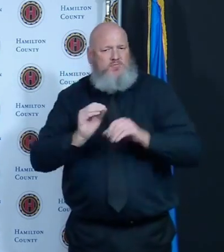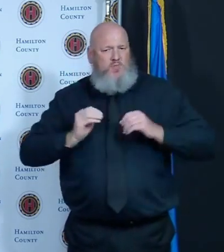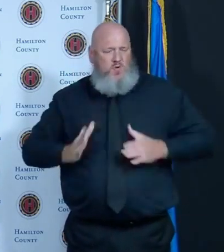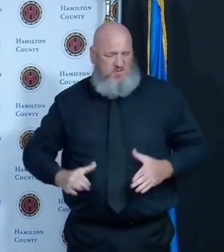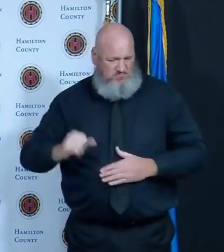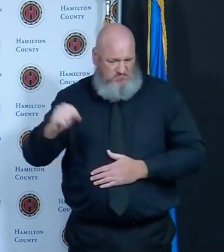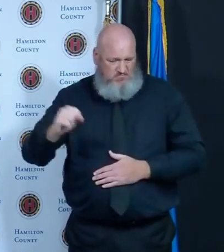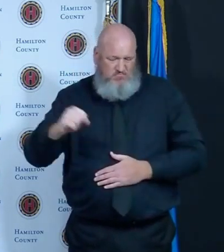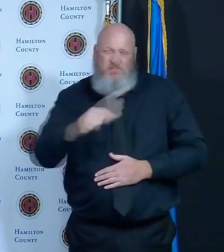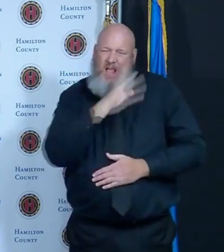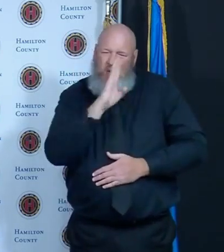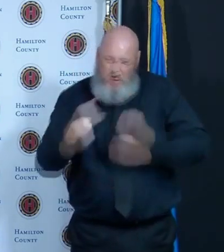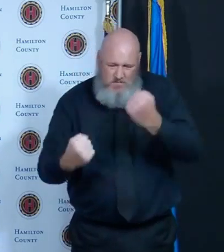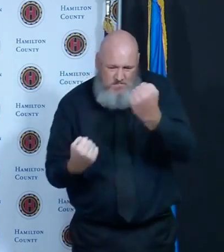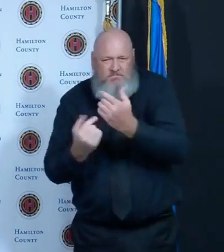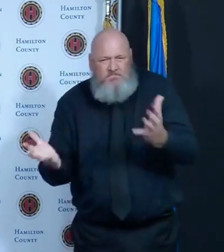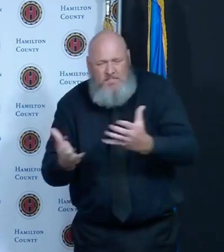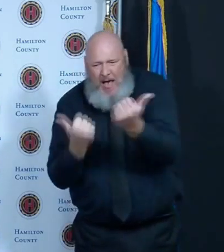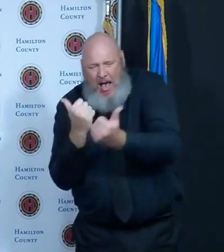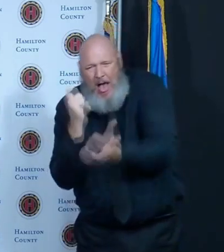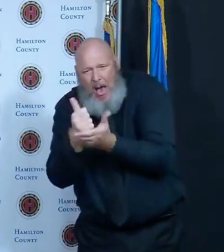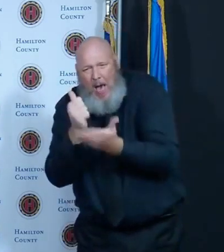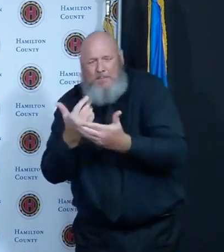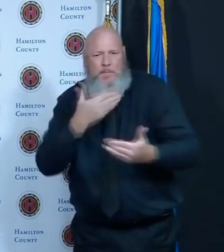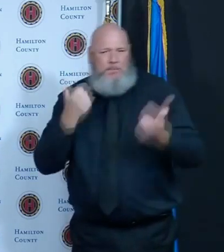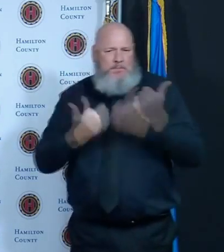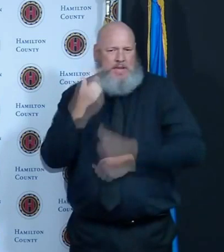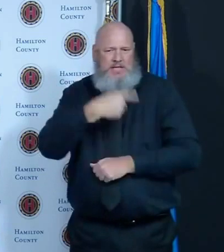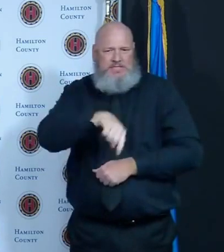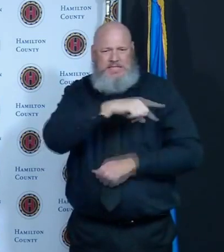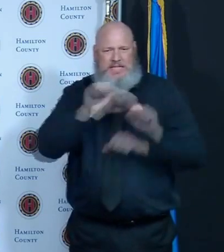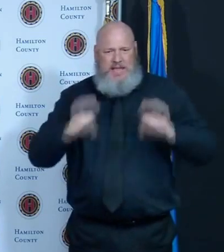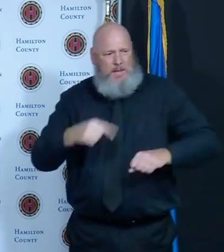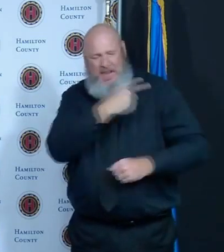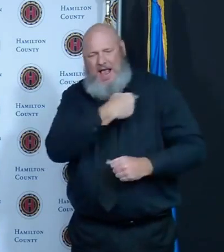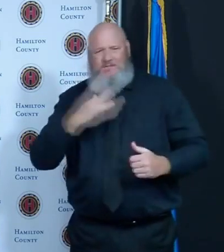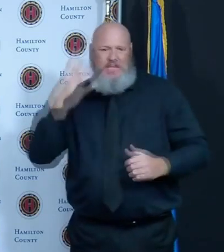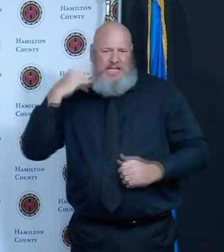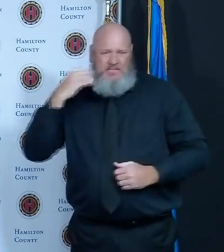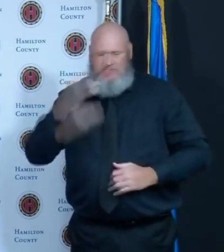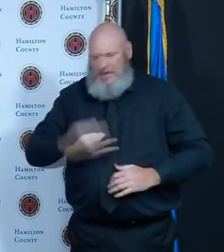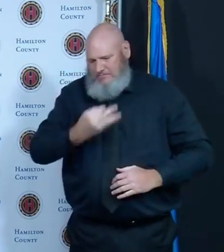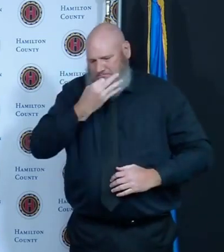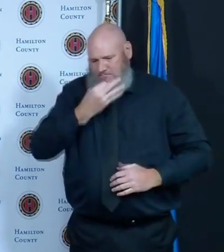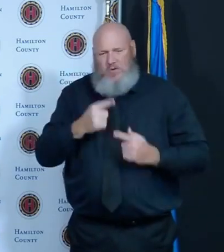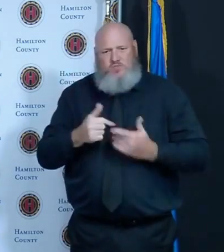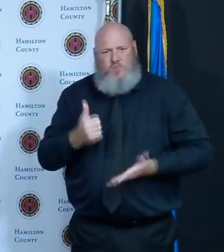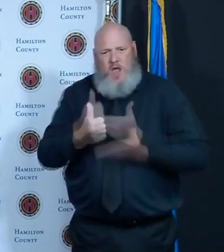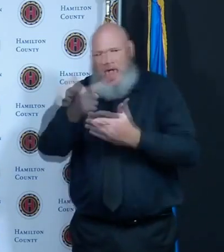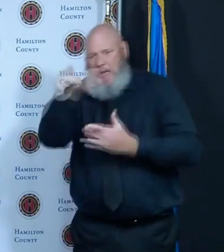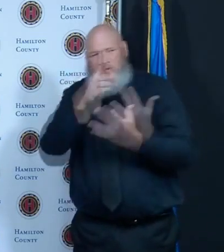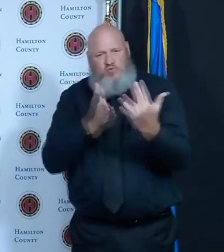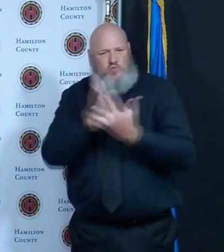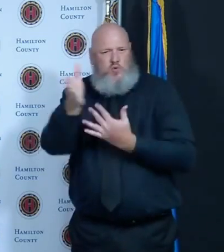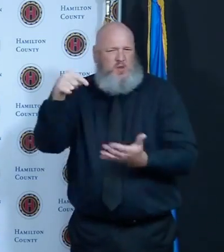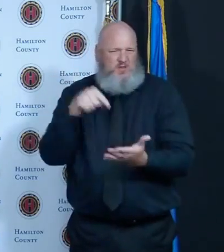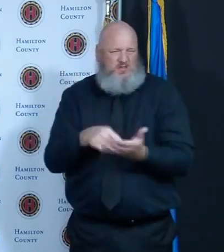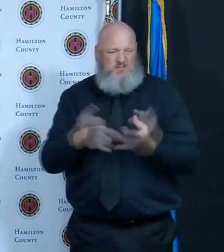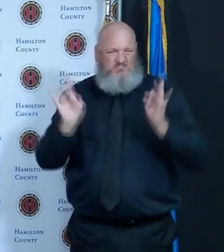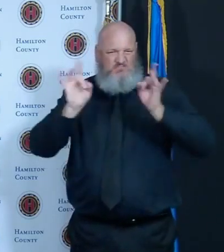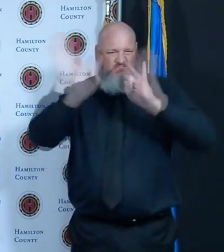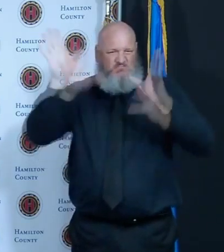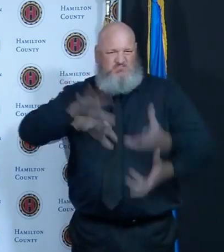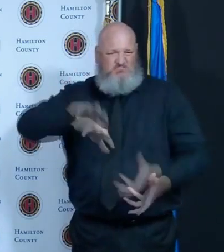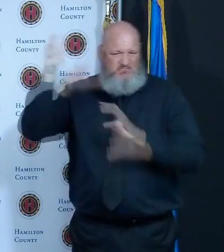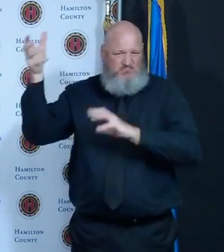in July of 2015. You know, Thursday, as I mentioned, will be our 5th year anniversary, and we're not going to celebrate like we